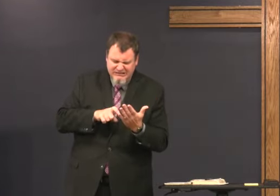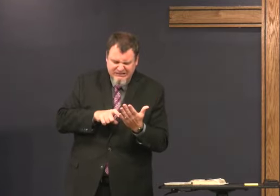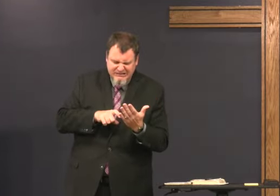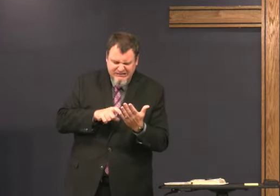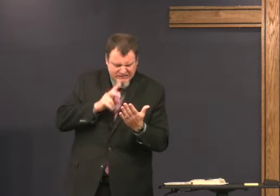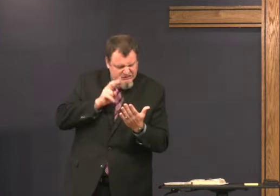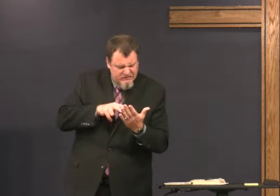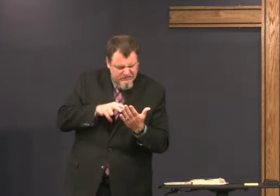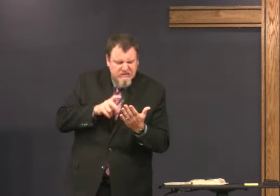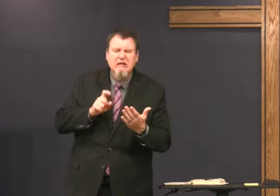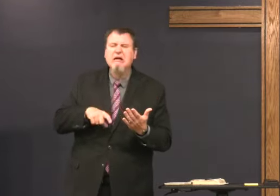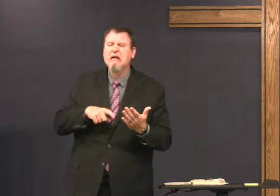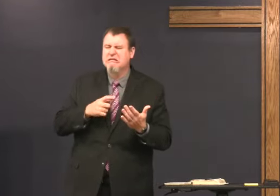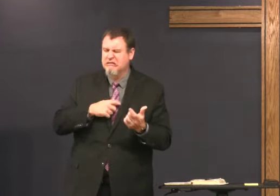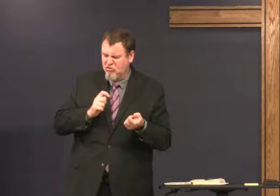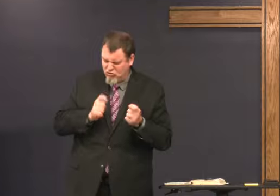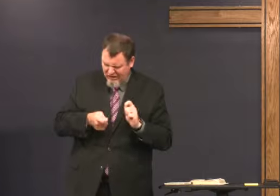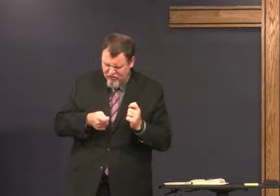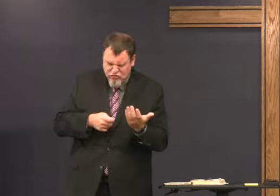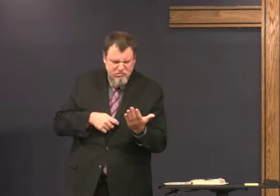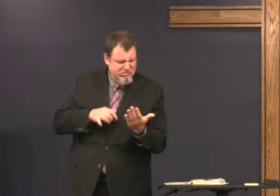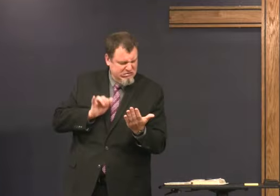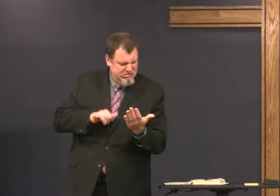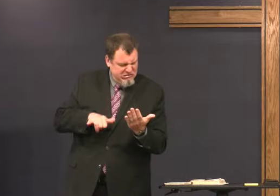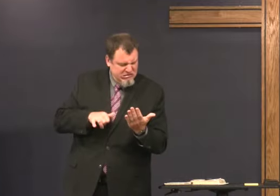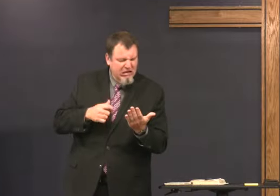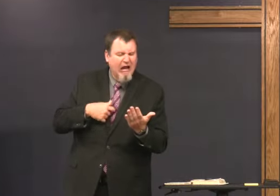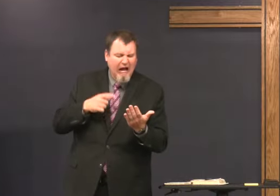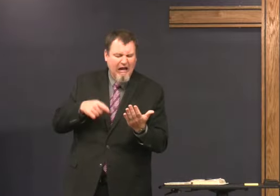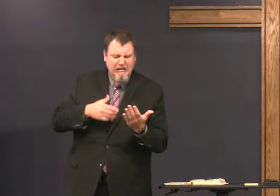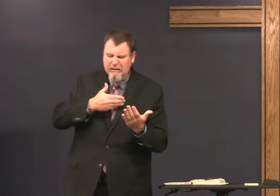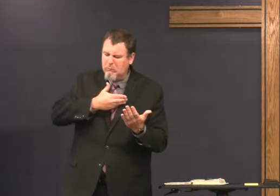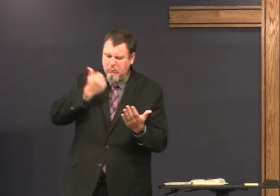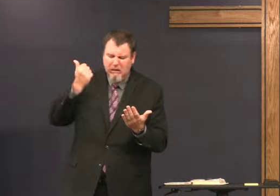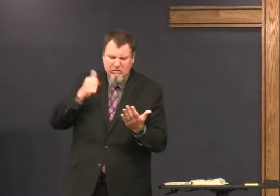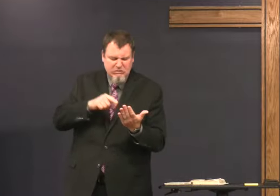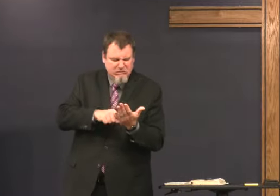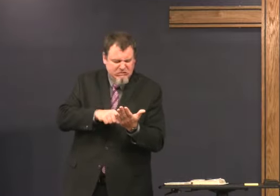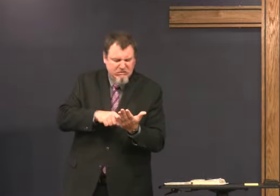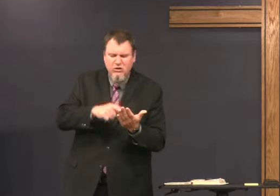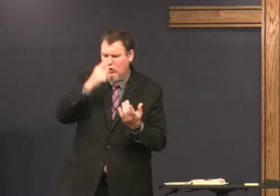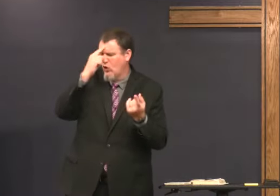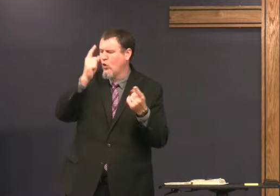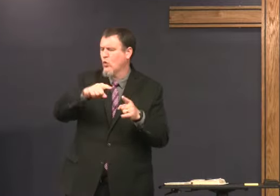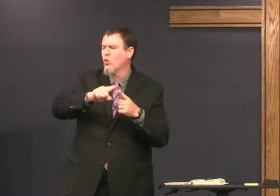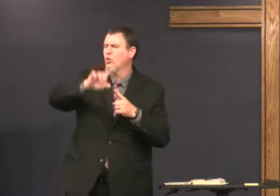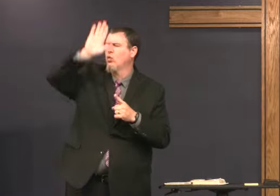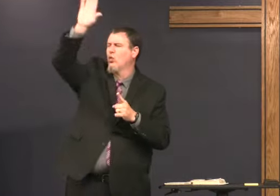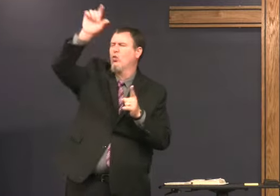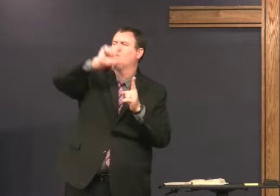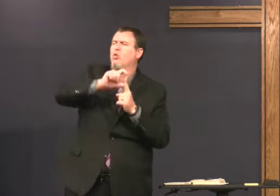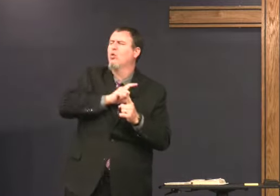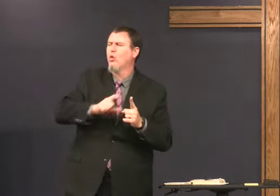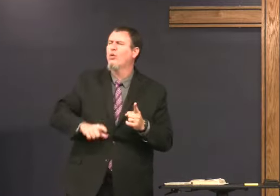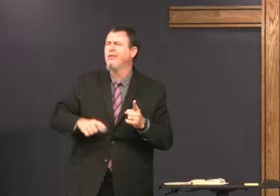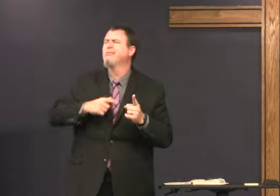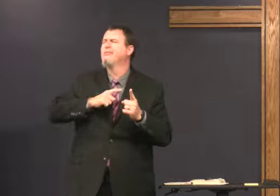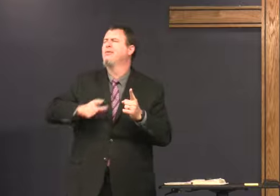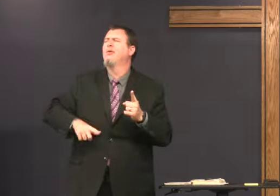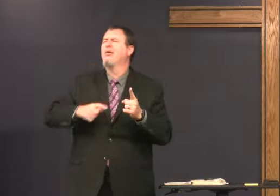Lord, we know that we need improvements, that we can change, and we ask for the best and agreement